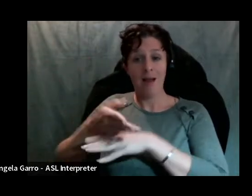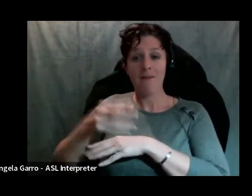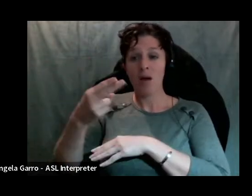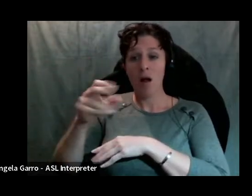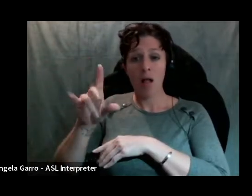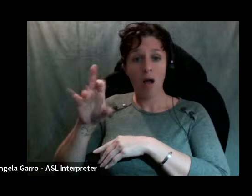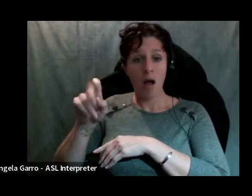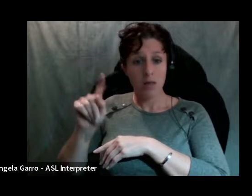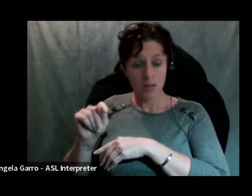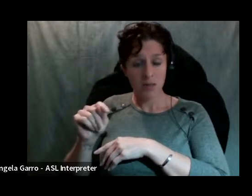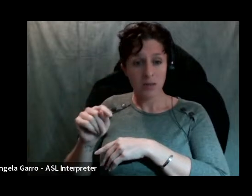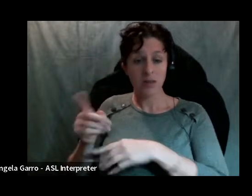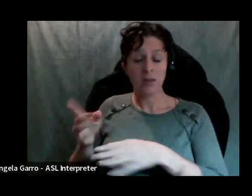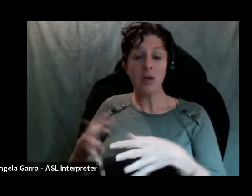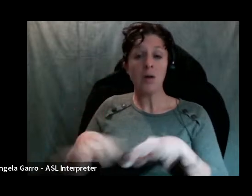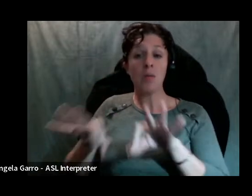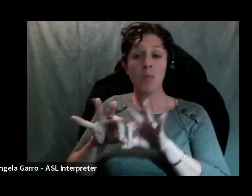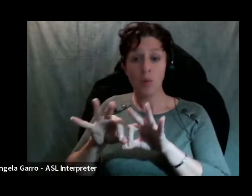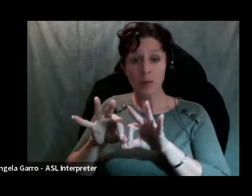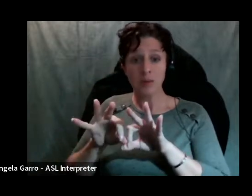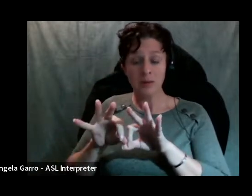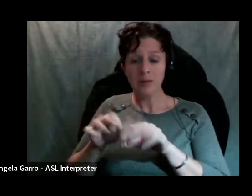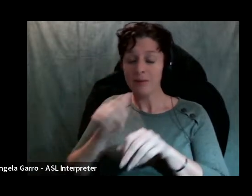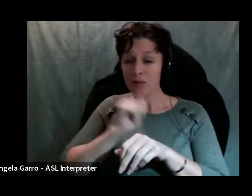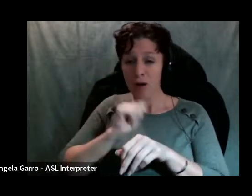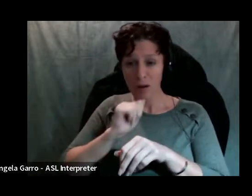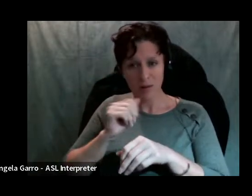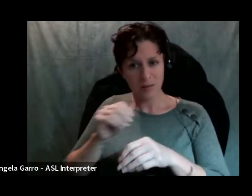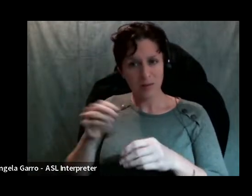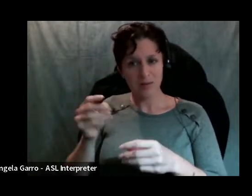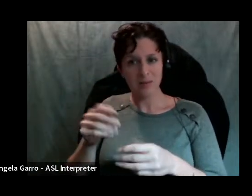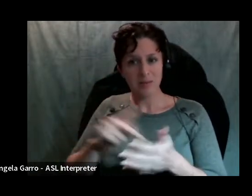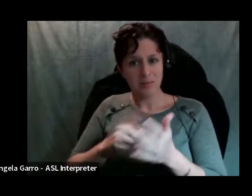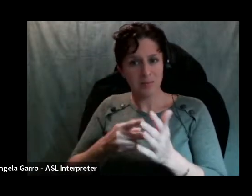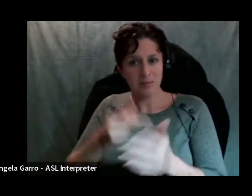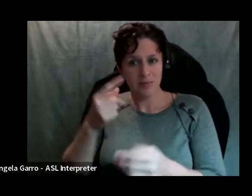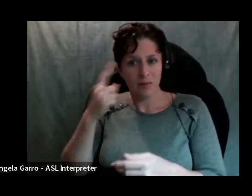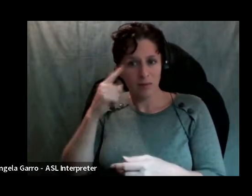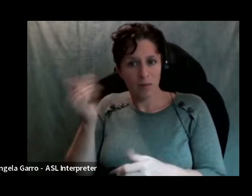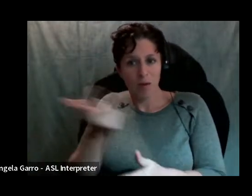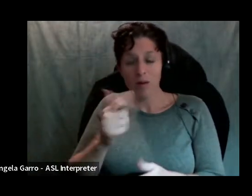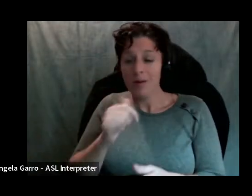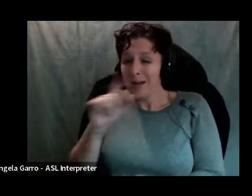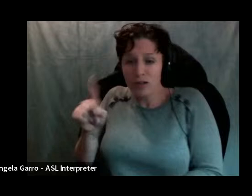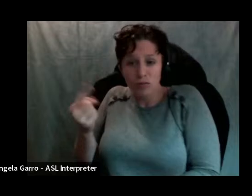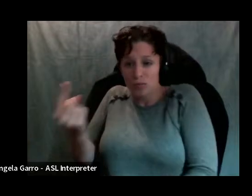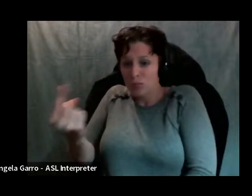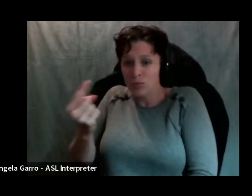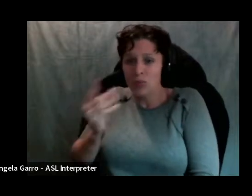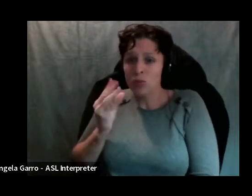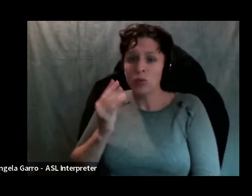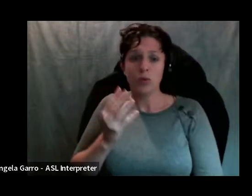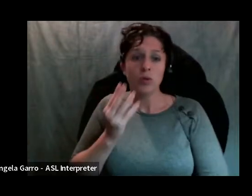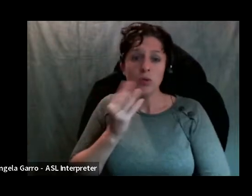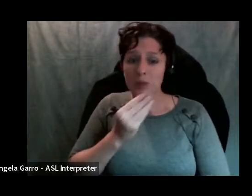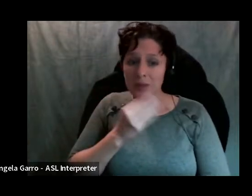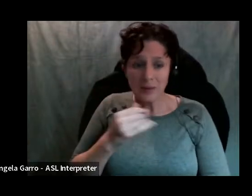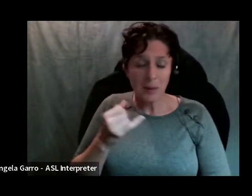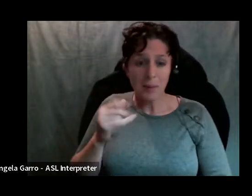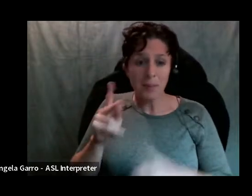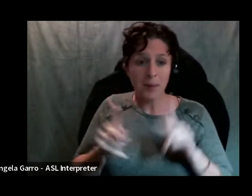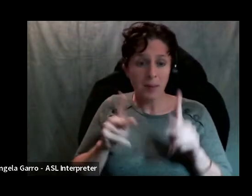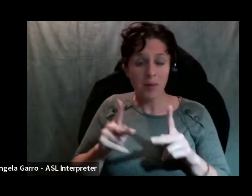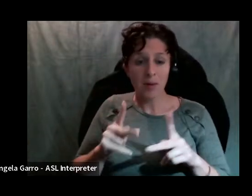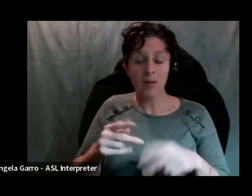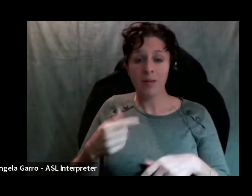the importance of tolerance to all, not just Jewish people. I grew up in Haifa, a city of